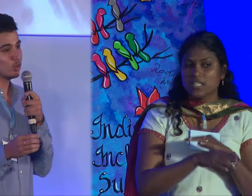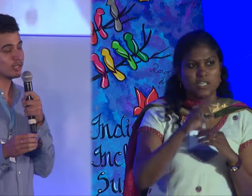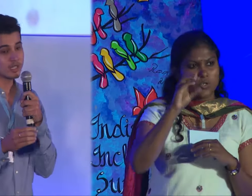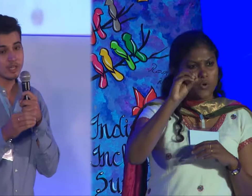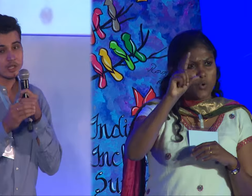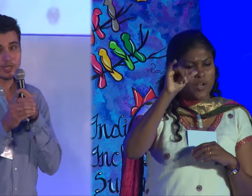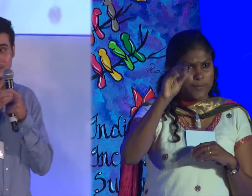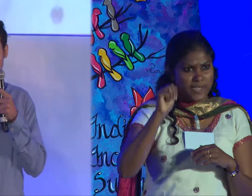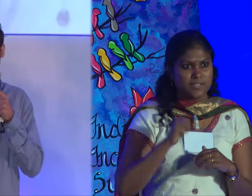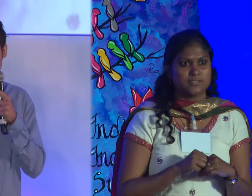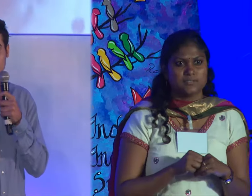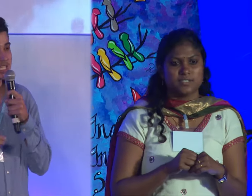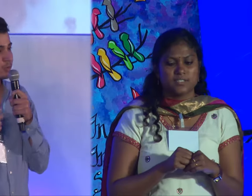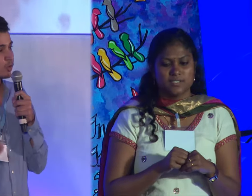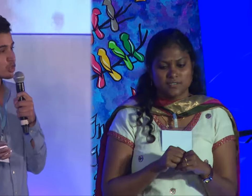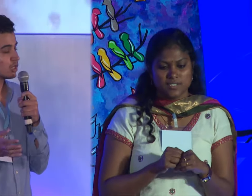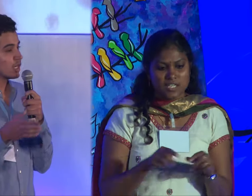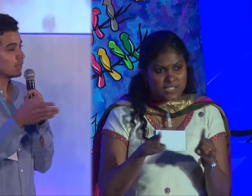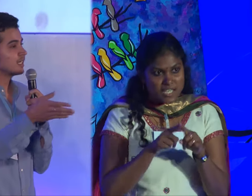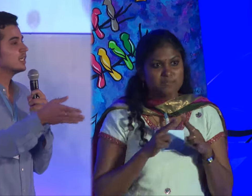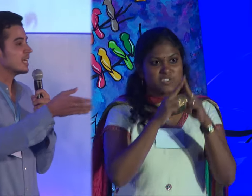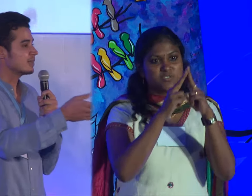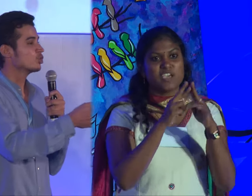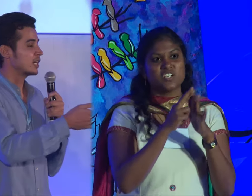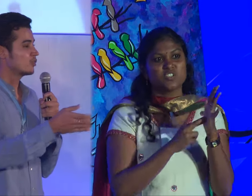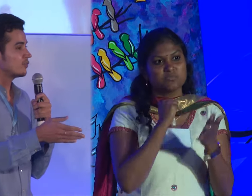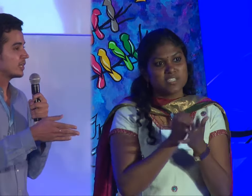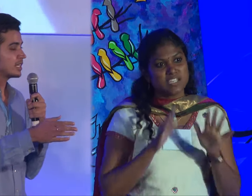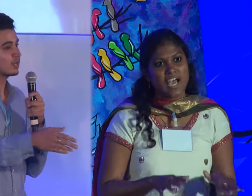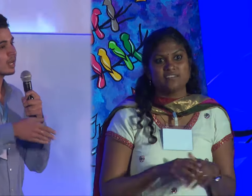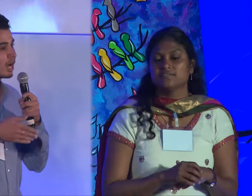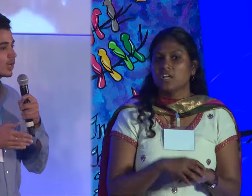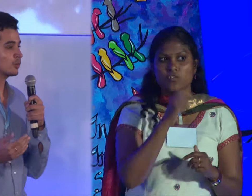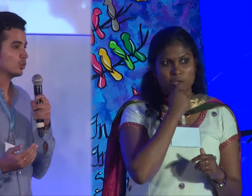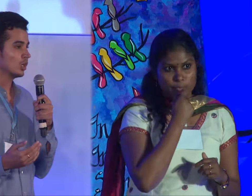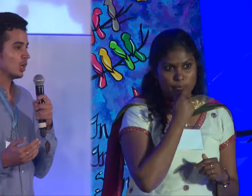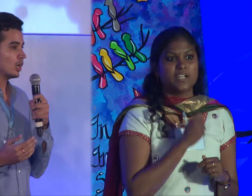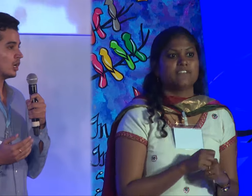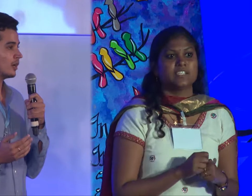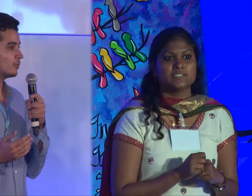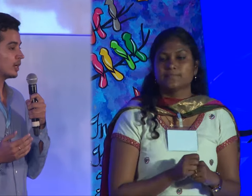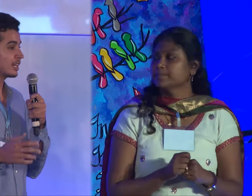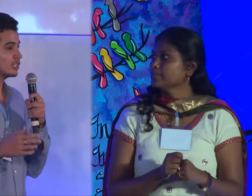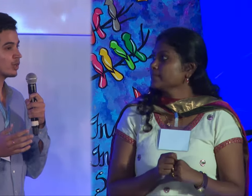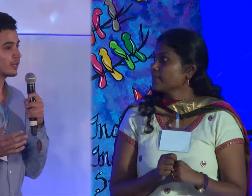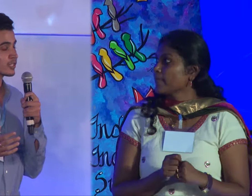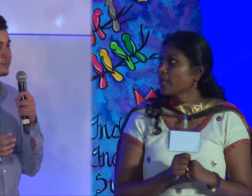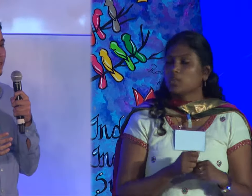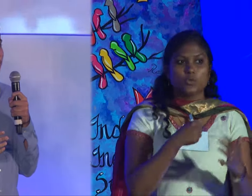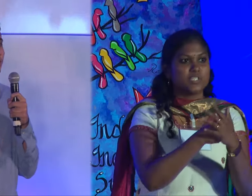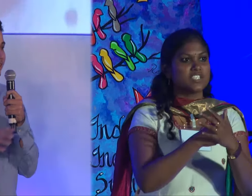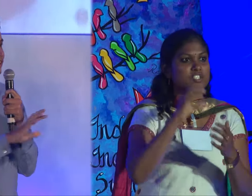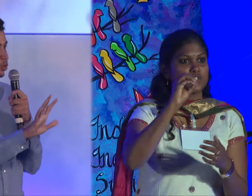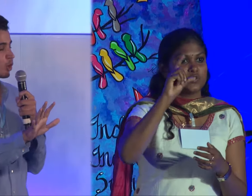want to do is to get the specific provision that can get him those kind of referees that will allow him to reach the